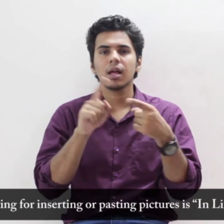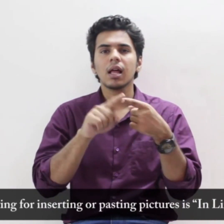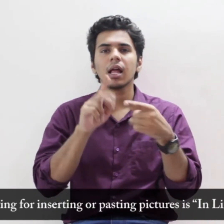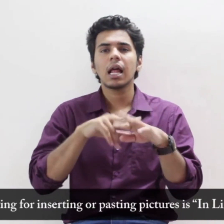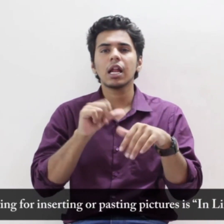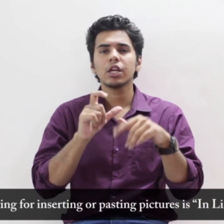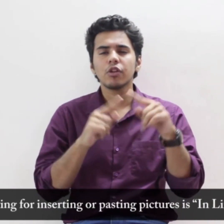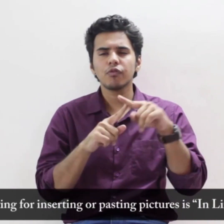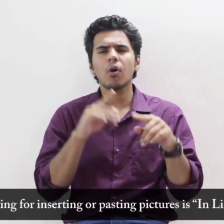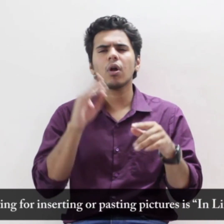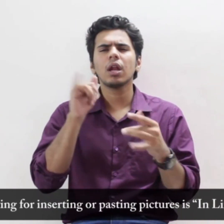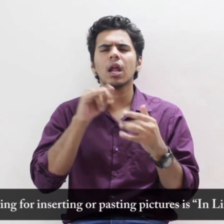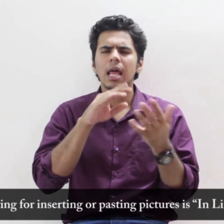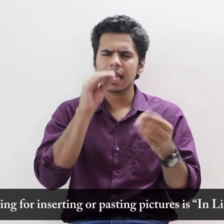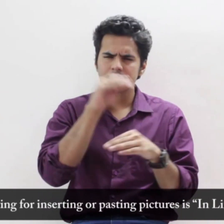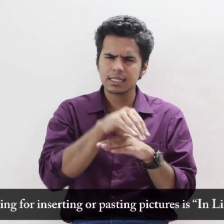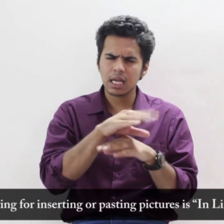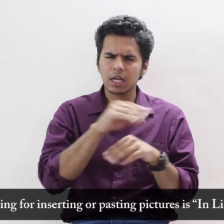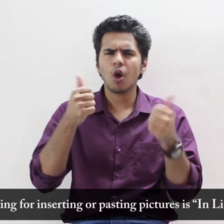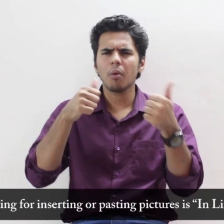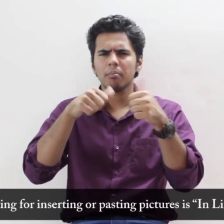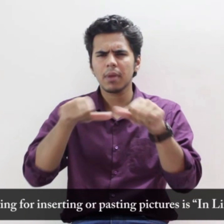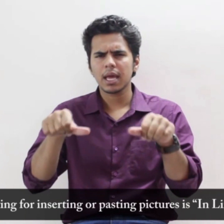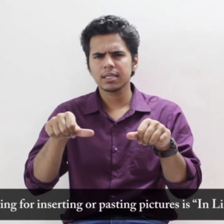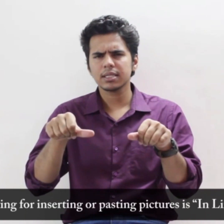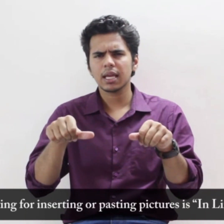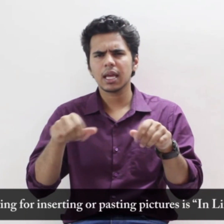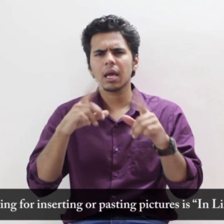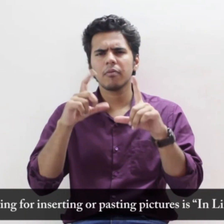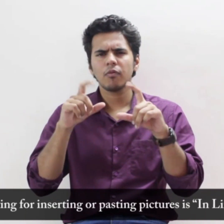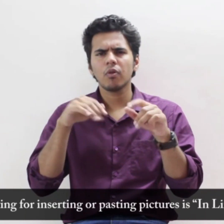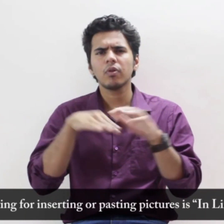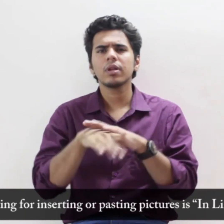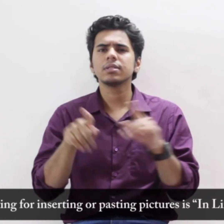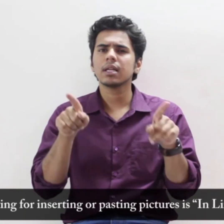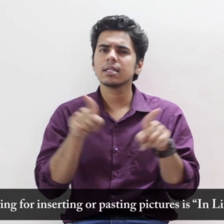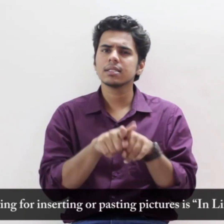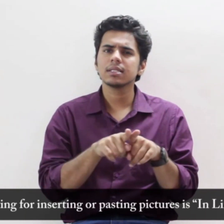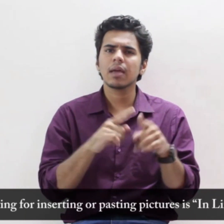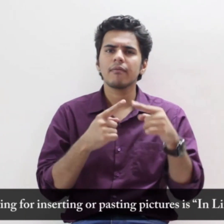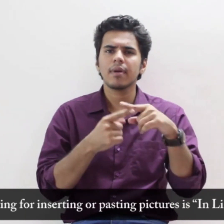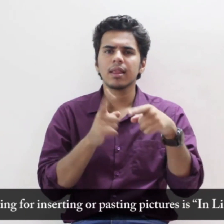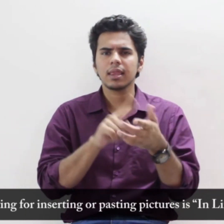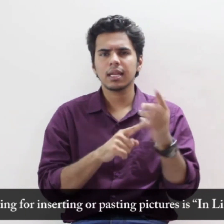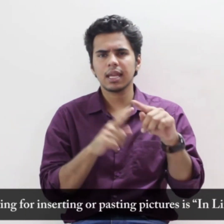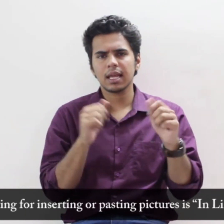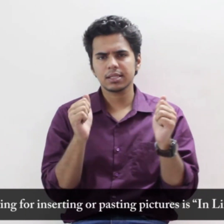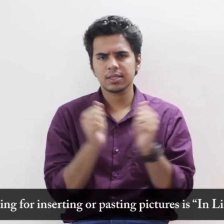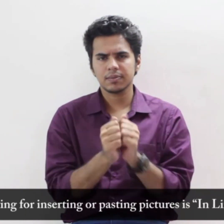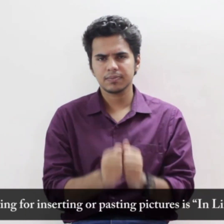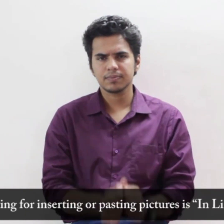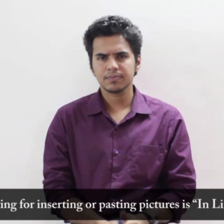The default setting for inserting or pasting pictures is in line with text.